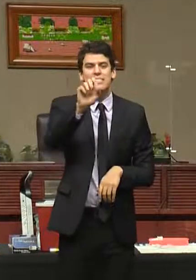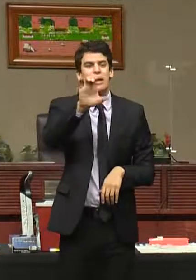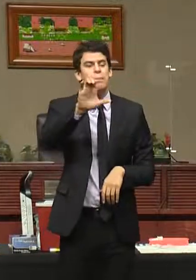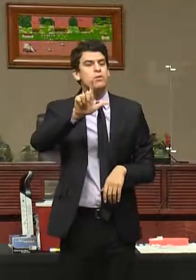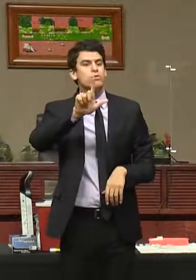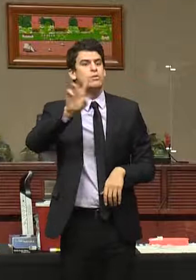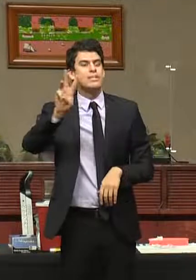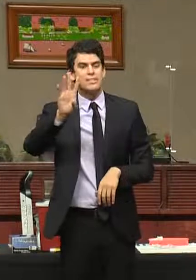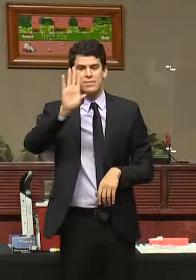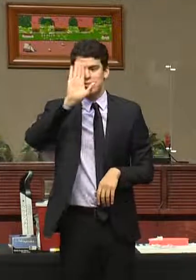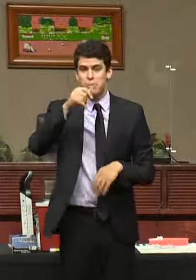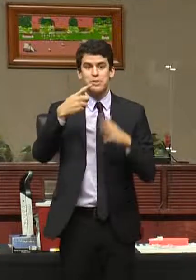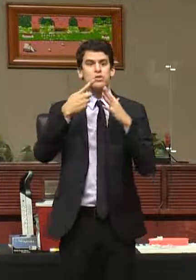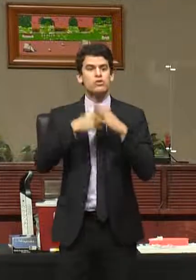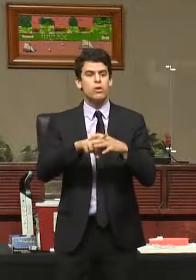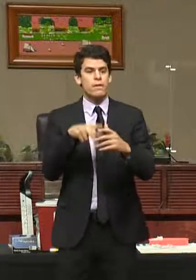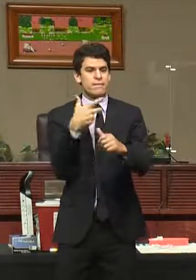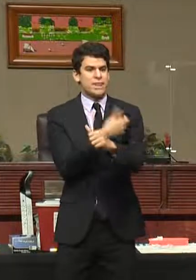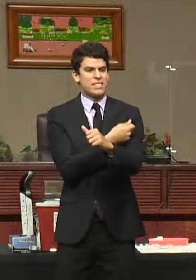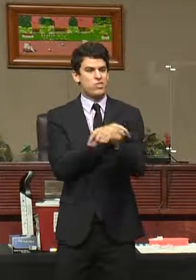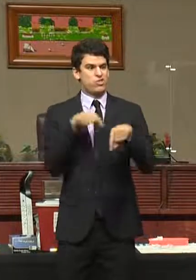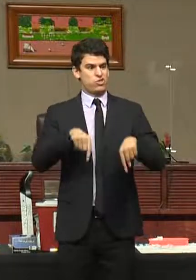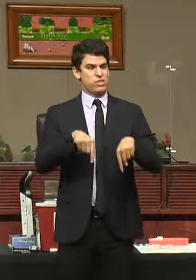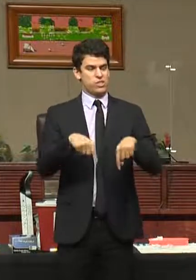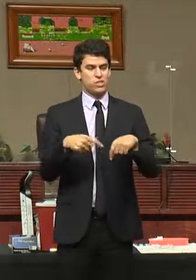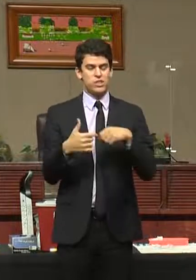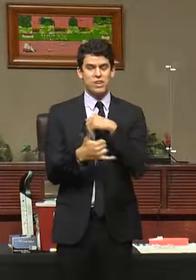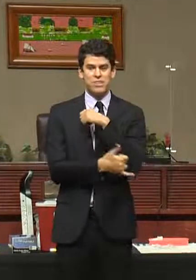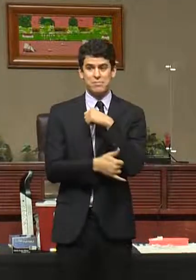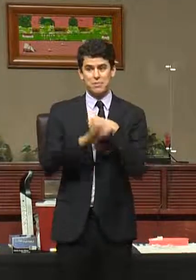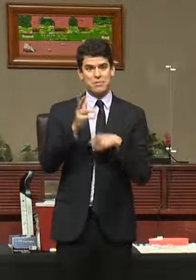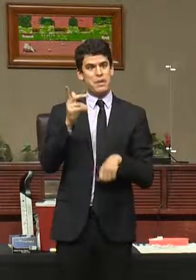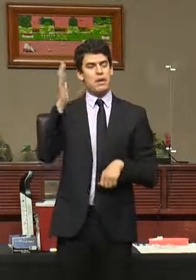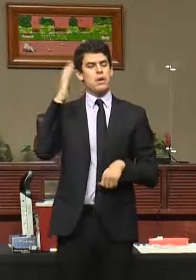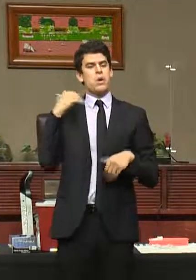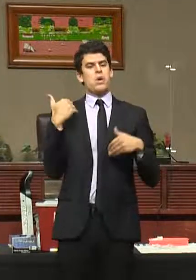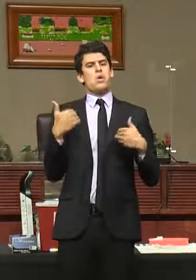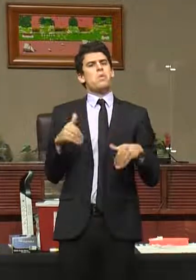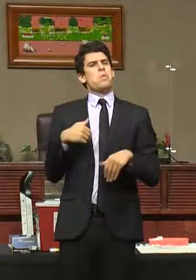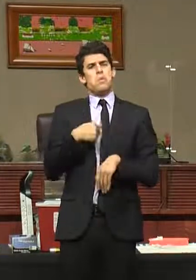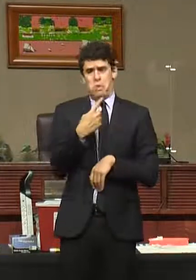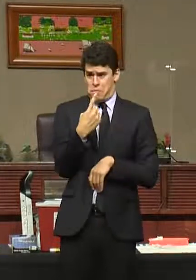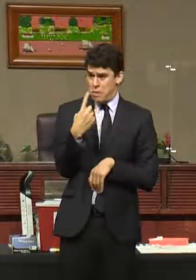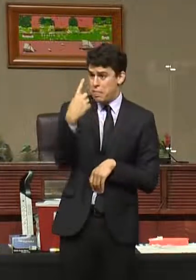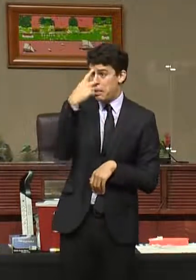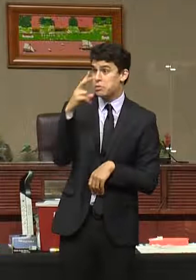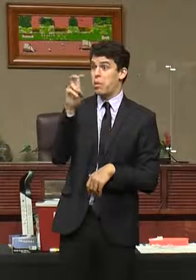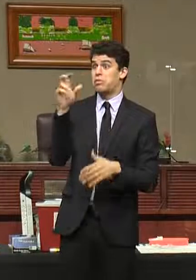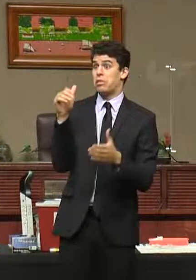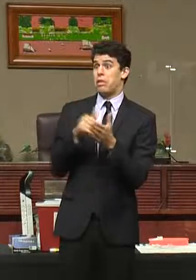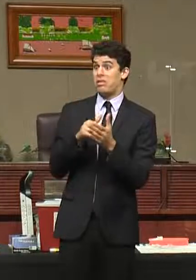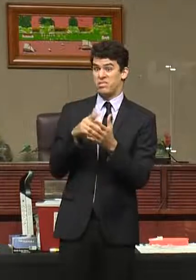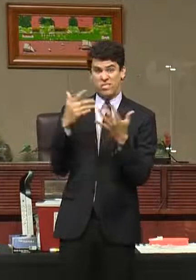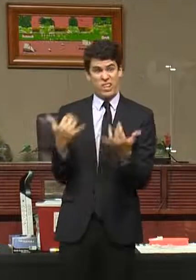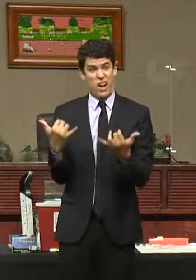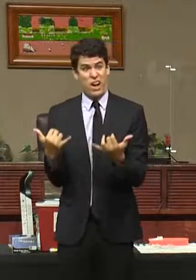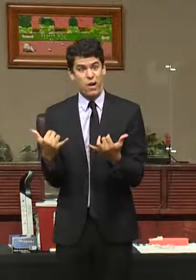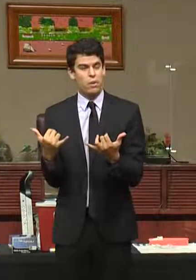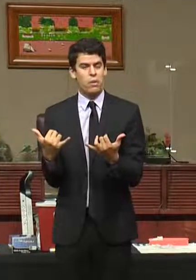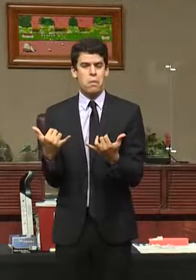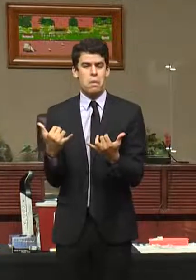initiated vaccinations in our county, it was hard to imagine that we would have done at this point 200,000 vaccines.